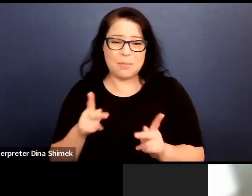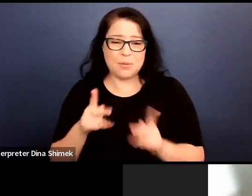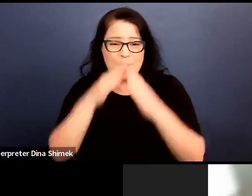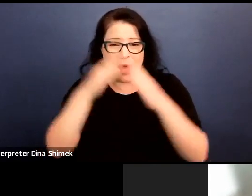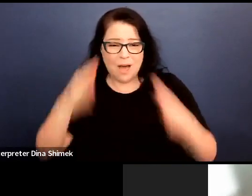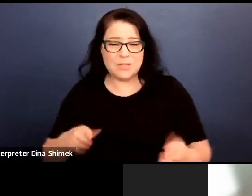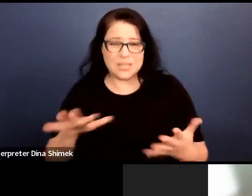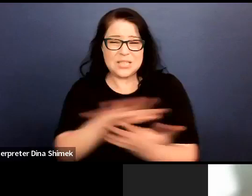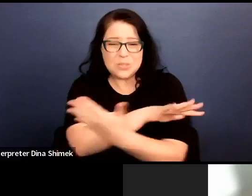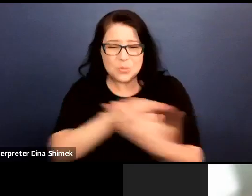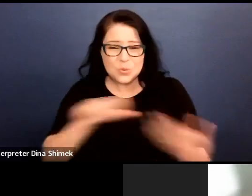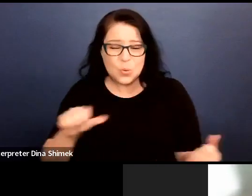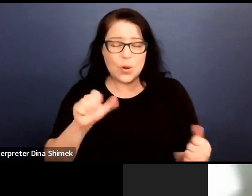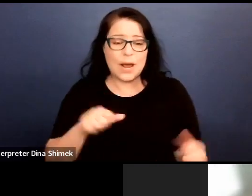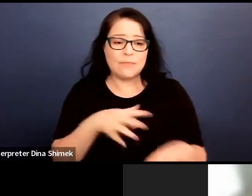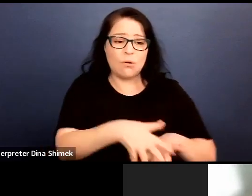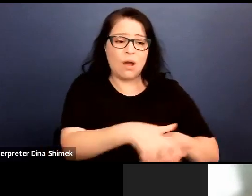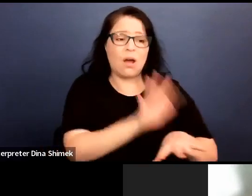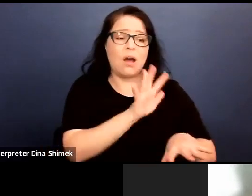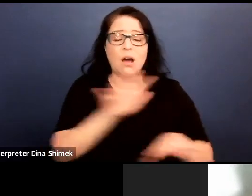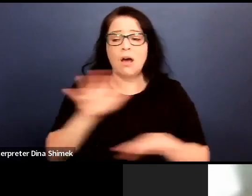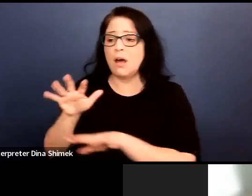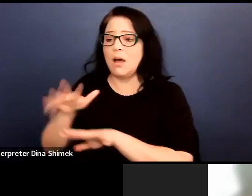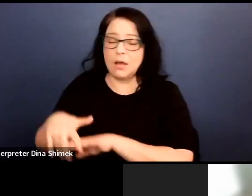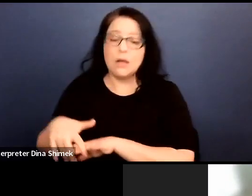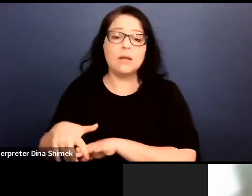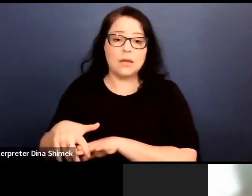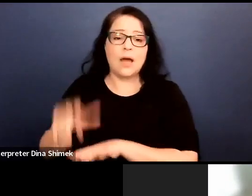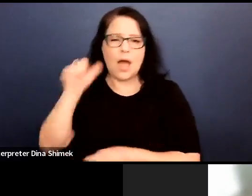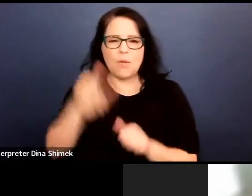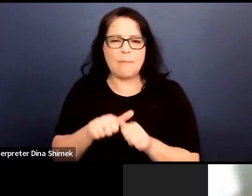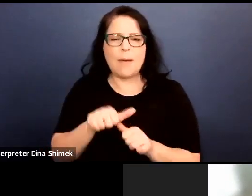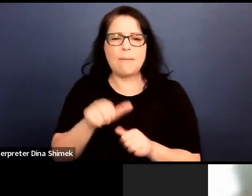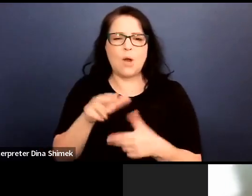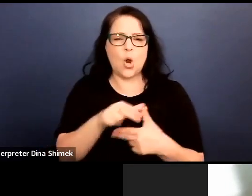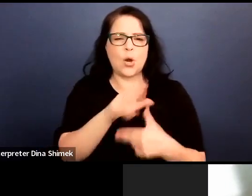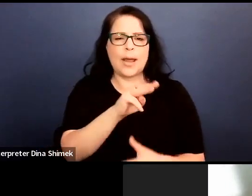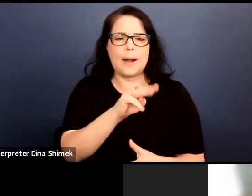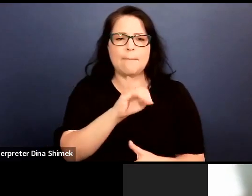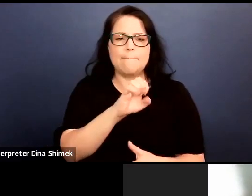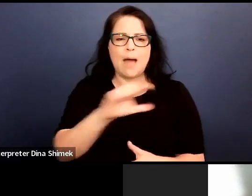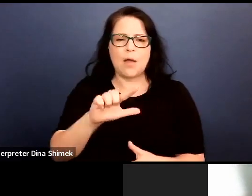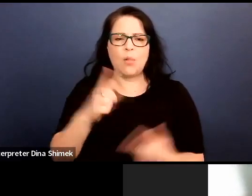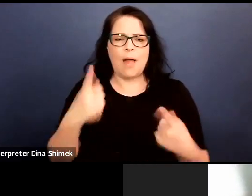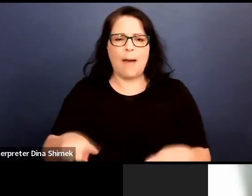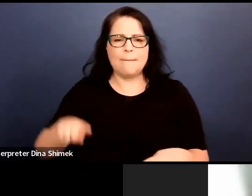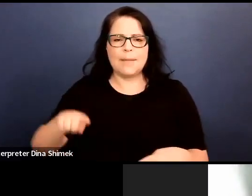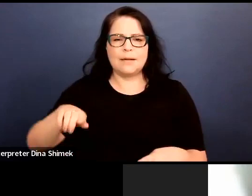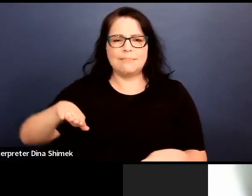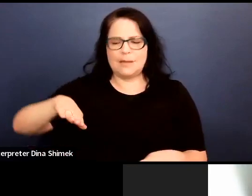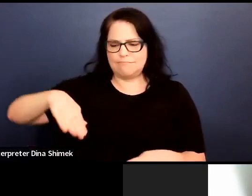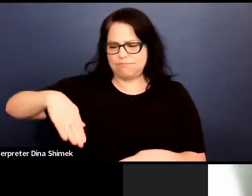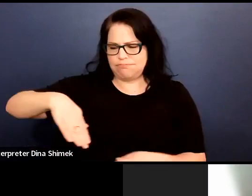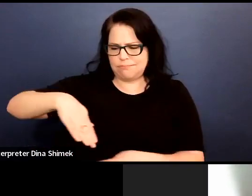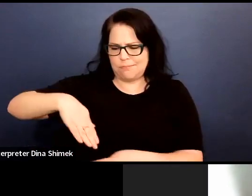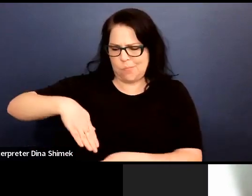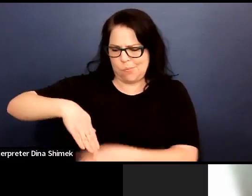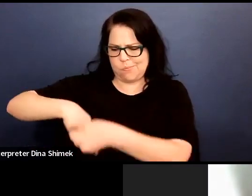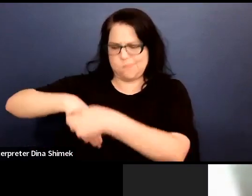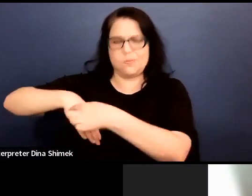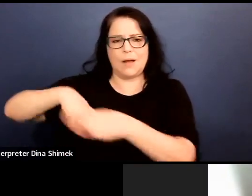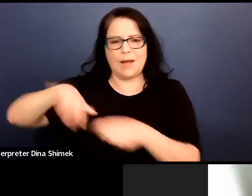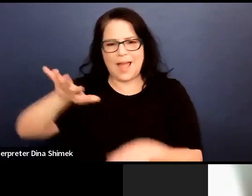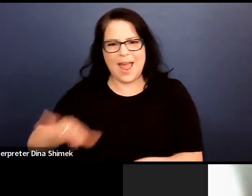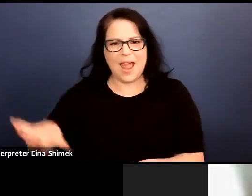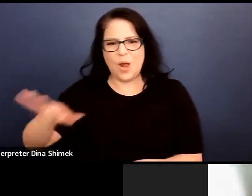having to be relocated. I remember when Hurricane Michael came in the Panhandle and talking to an ABLE account holder who had to